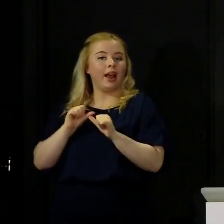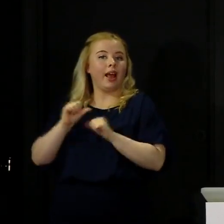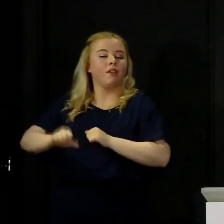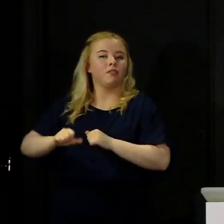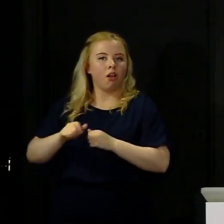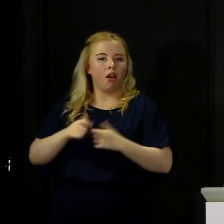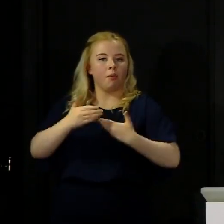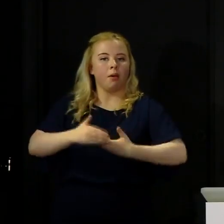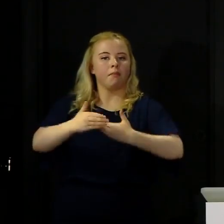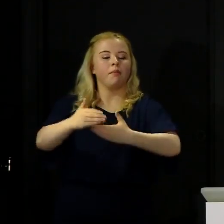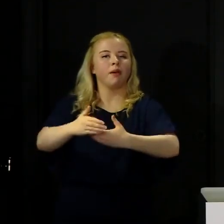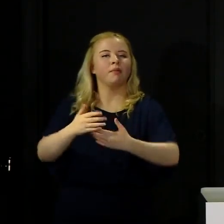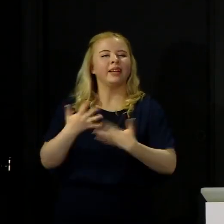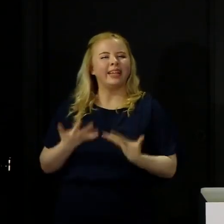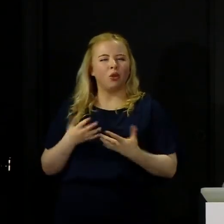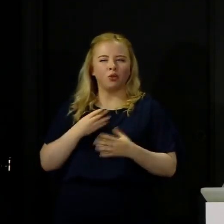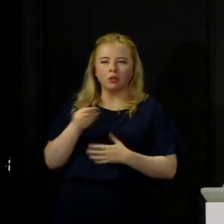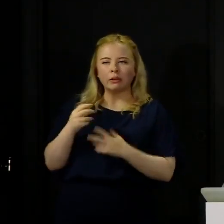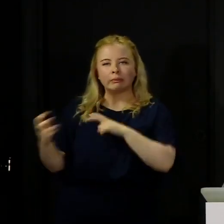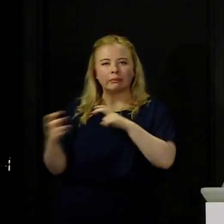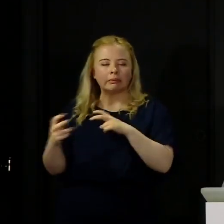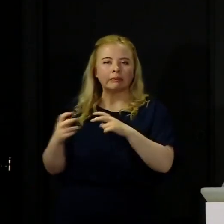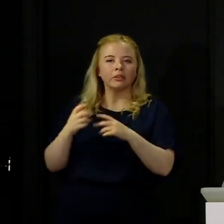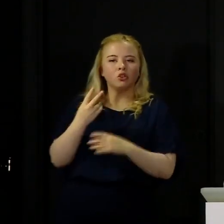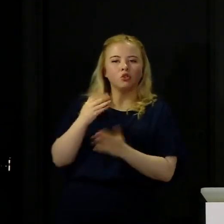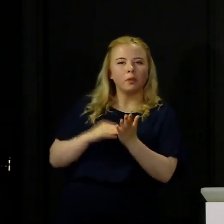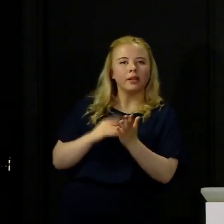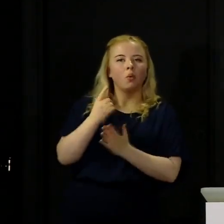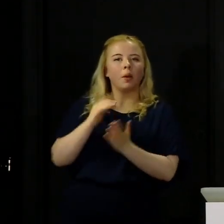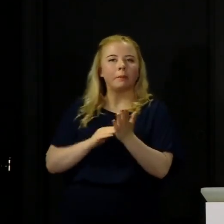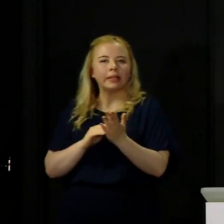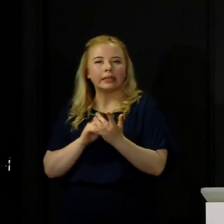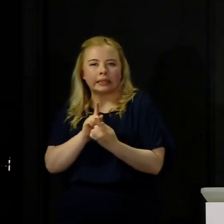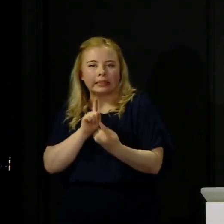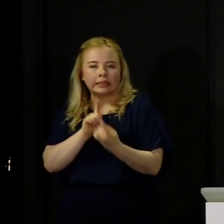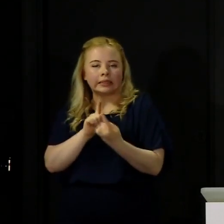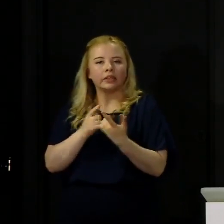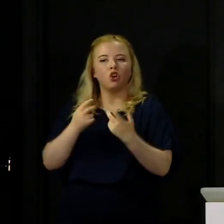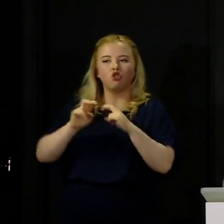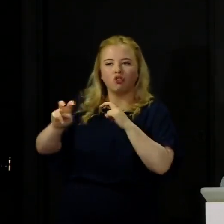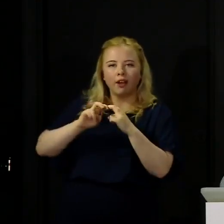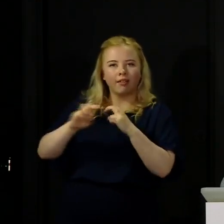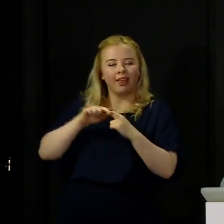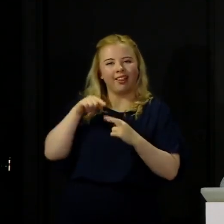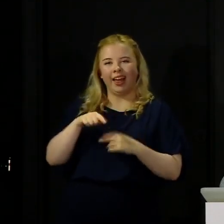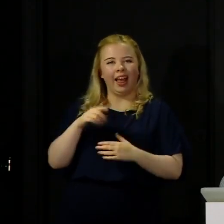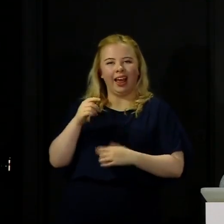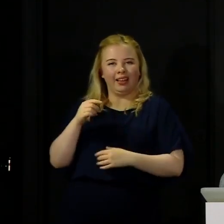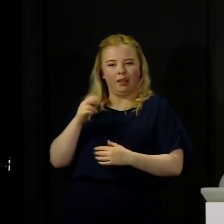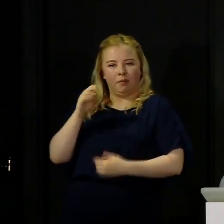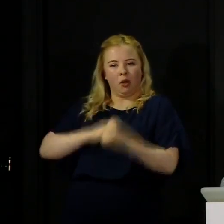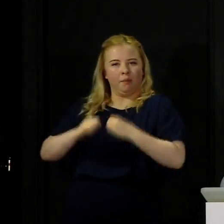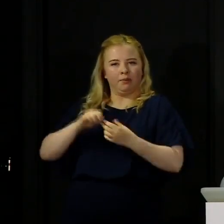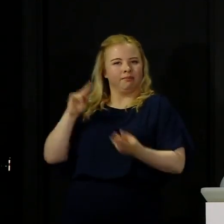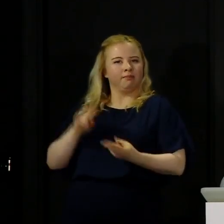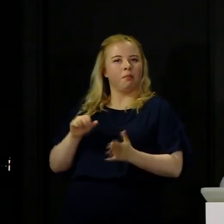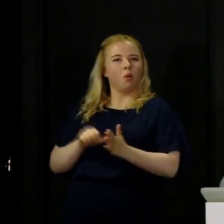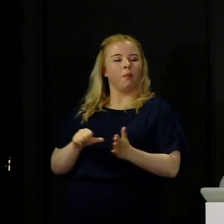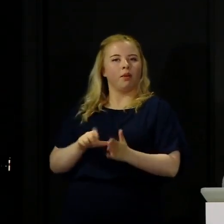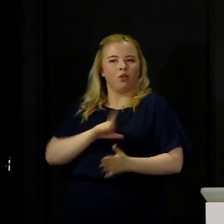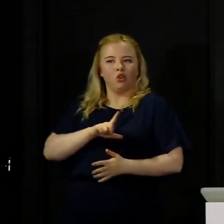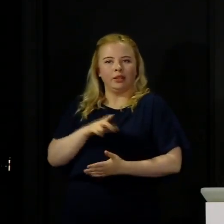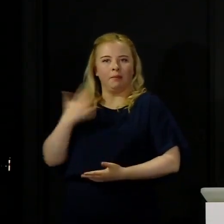about 2 metres versus 1 metre, or about travel restrictions, all of that becomes less problematic because we have suppressed the virus